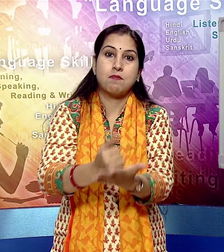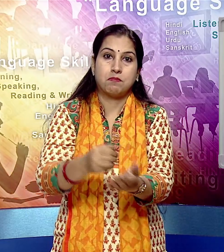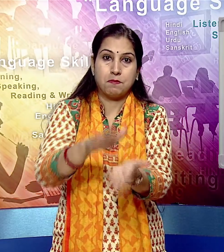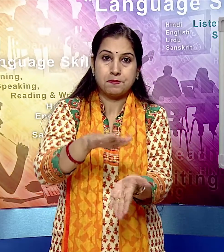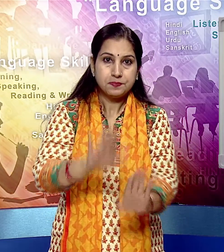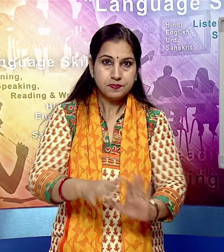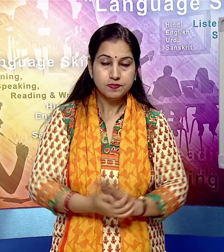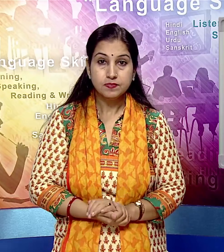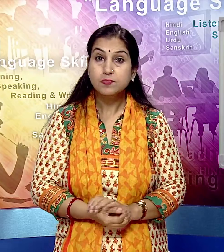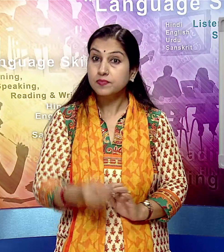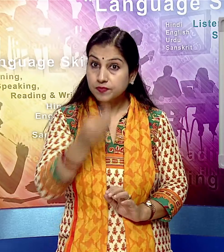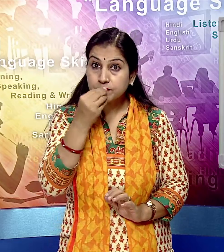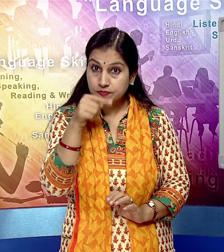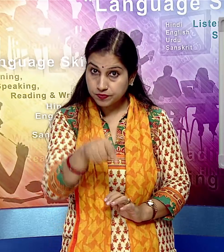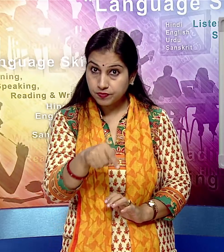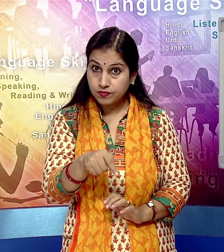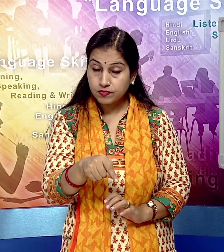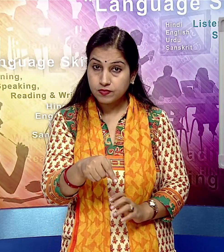The food is cooked on both sides